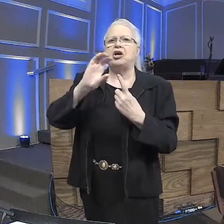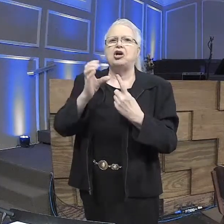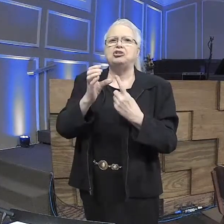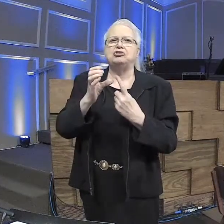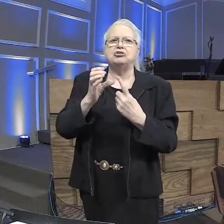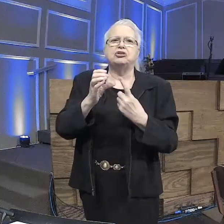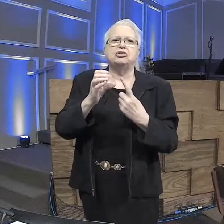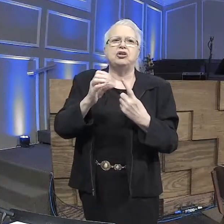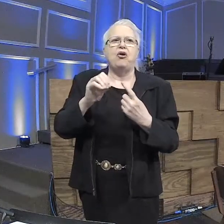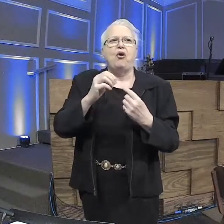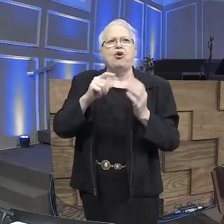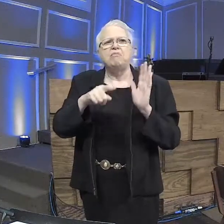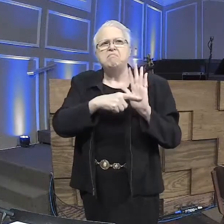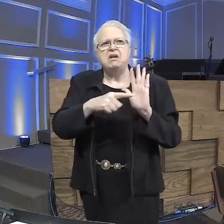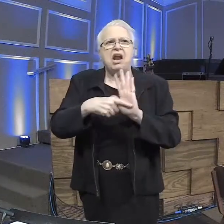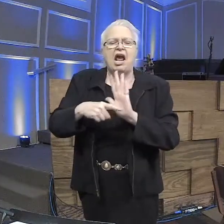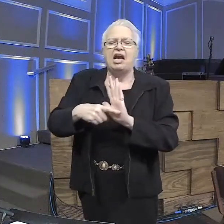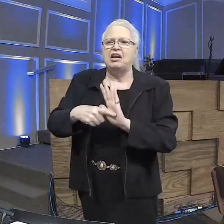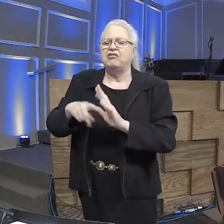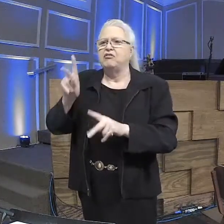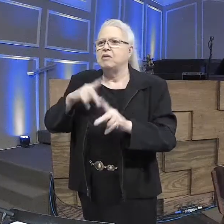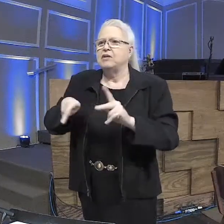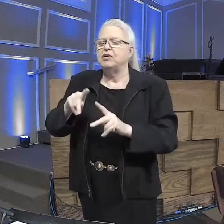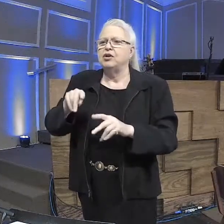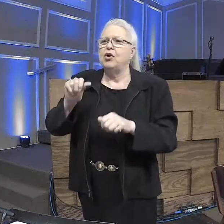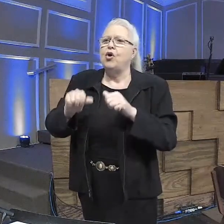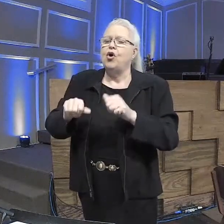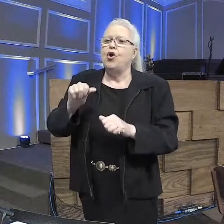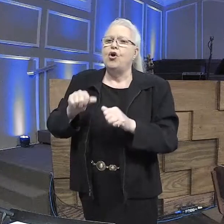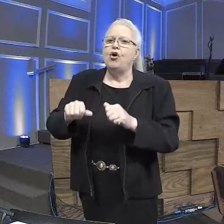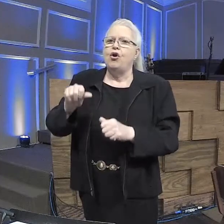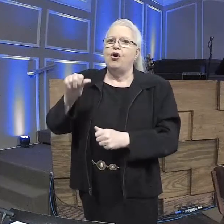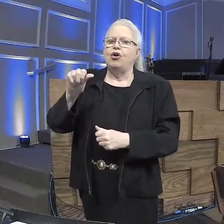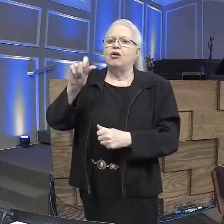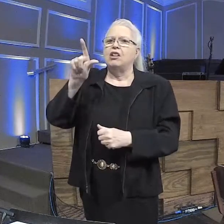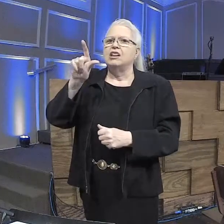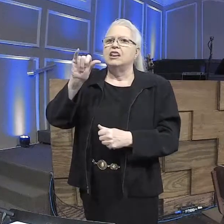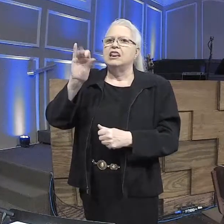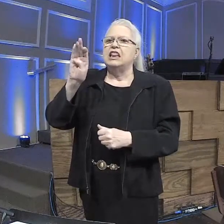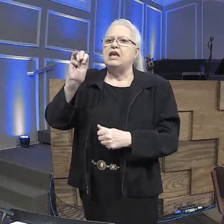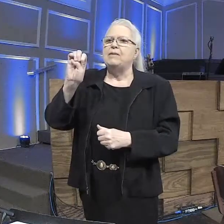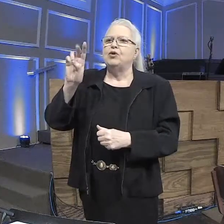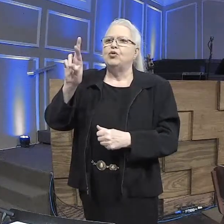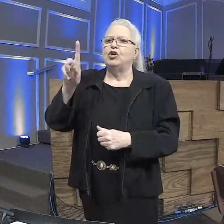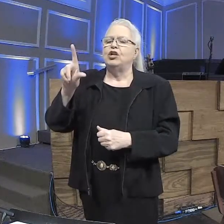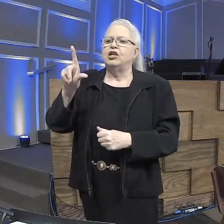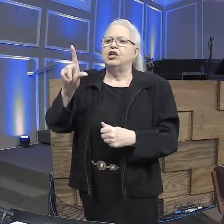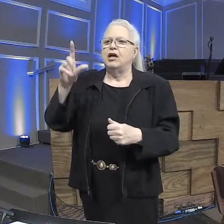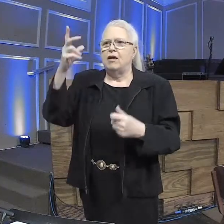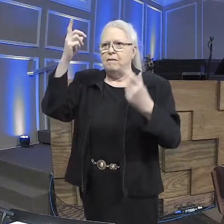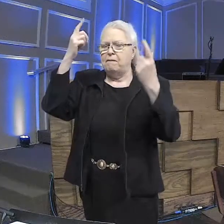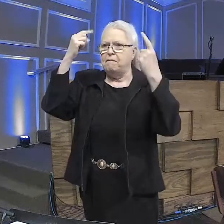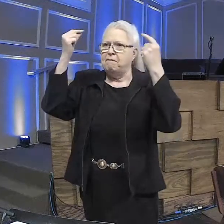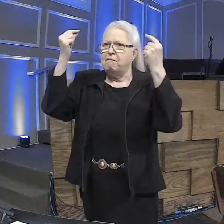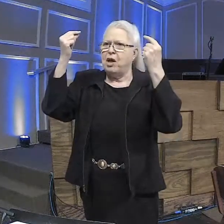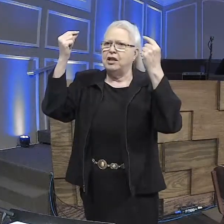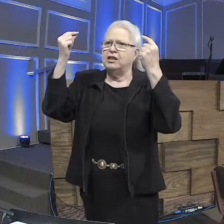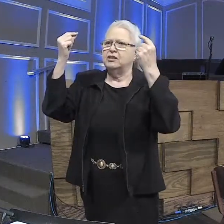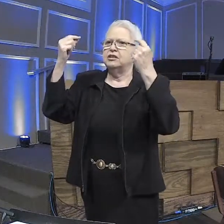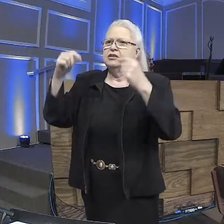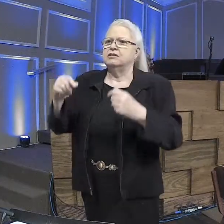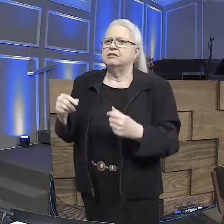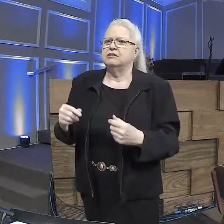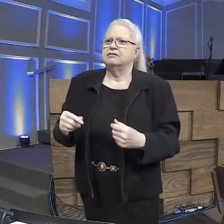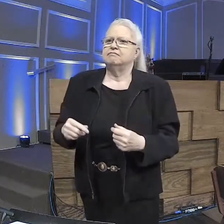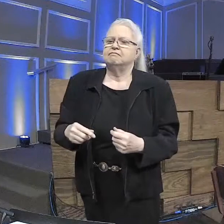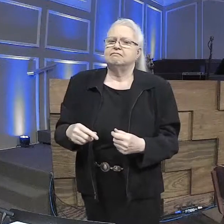we come together today as we begin this new year in a unified front, agreeing that we're going to take the gospel to